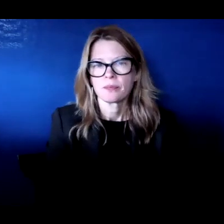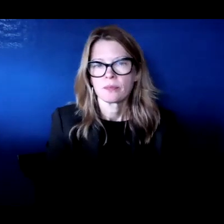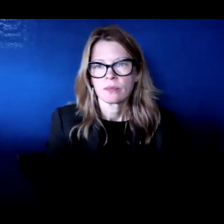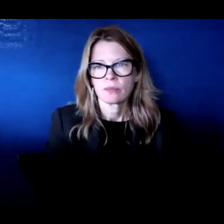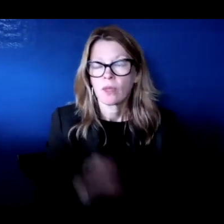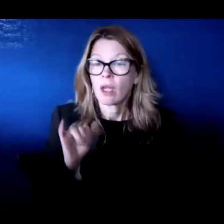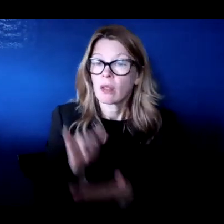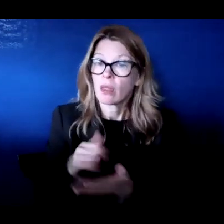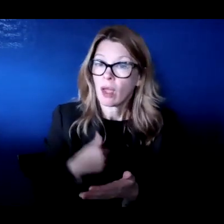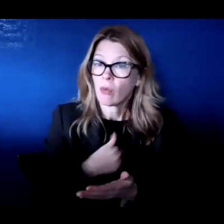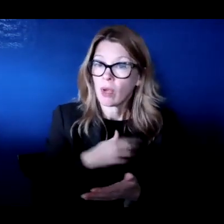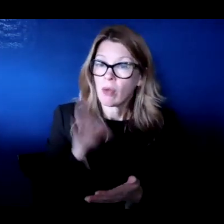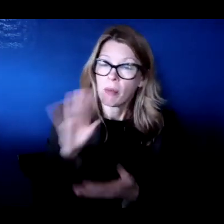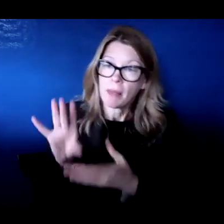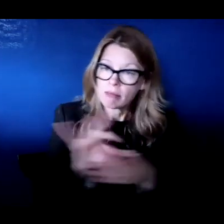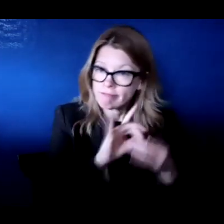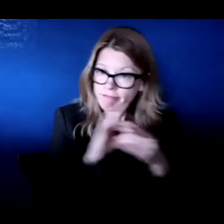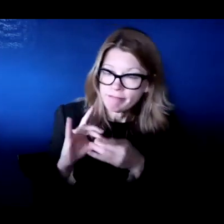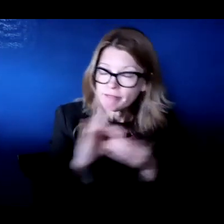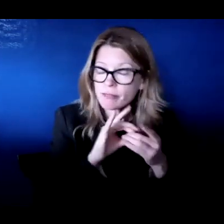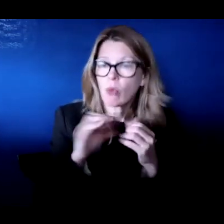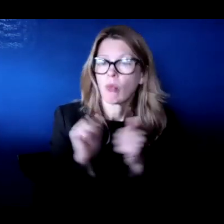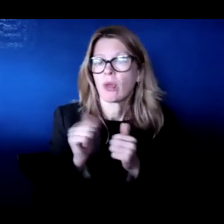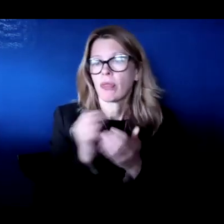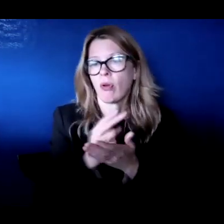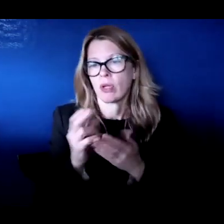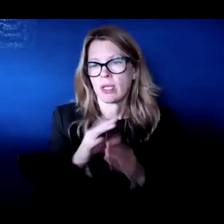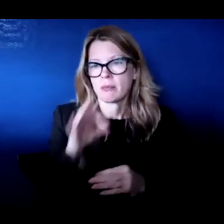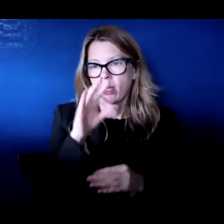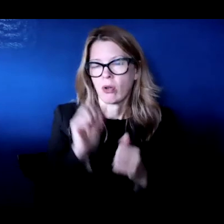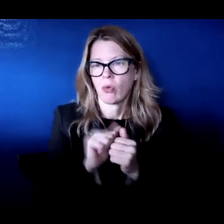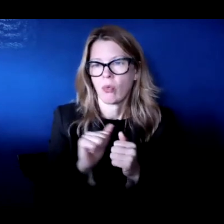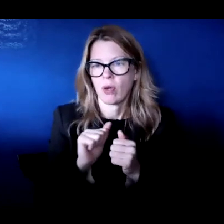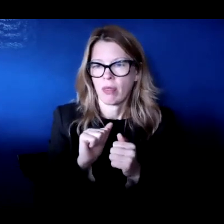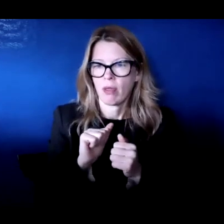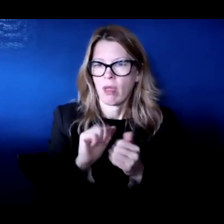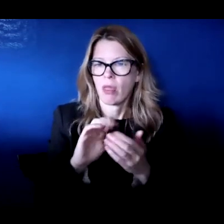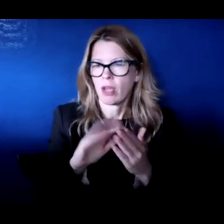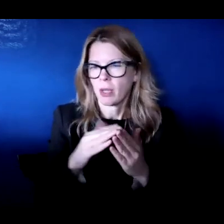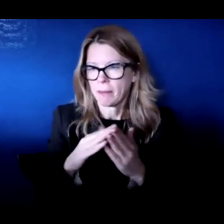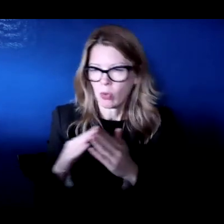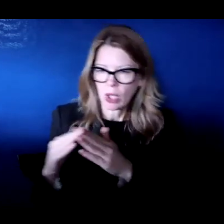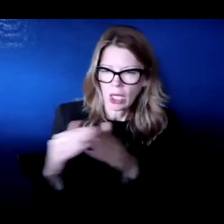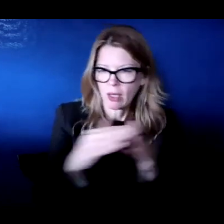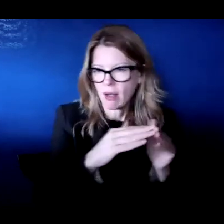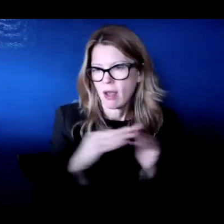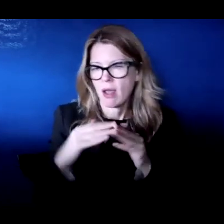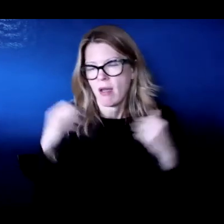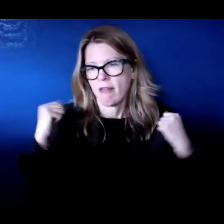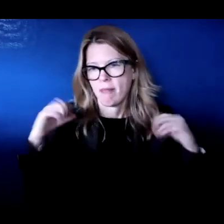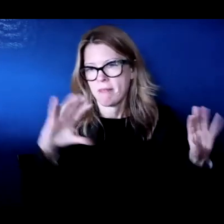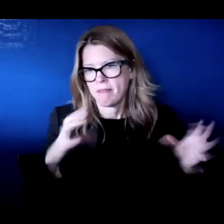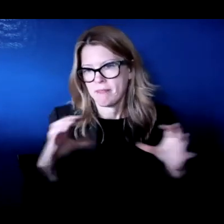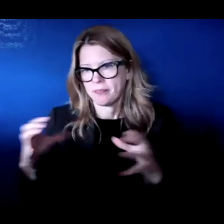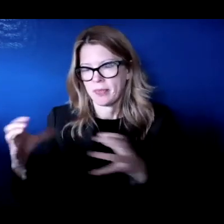That we may be bound together by your Holy Spirit in the communion of the Blessed Virgin Mary and all your saints,